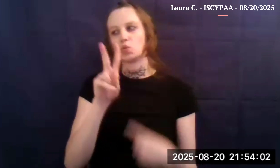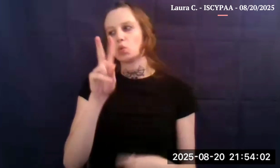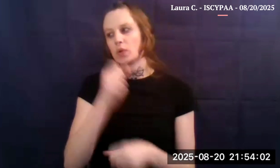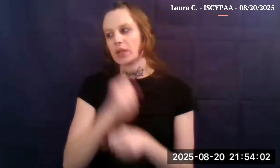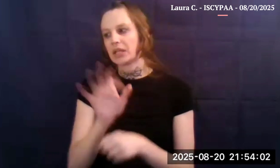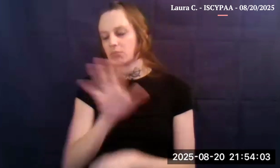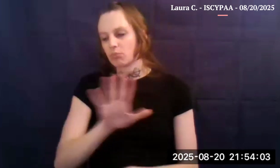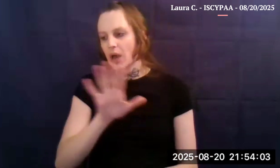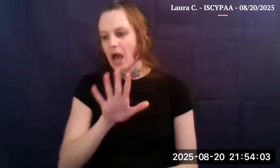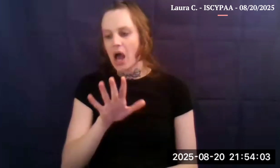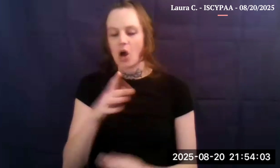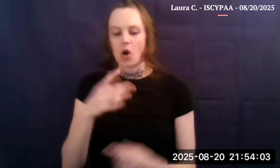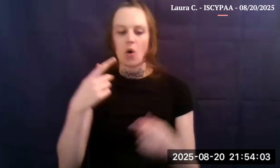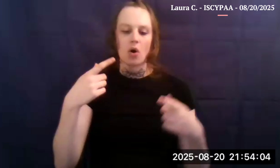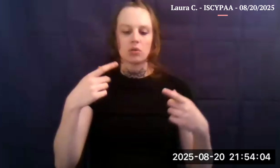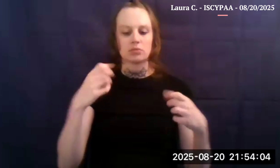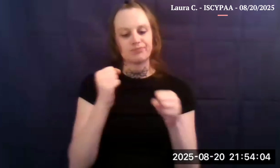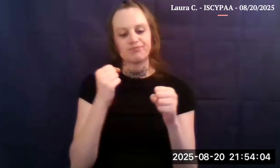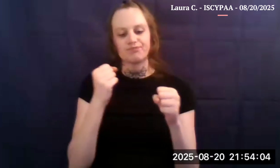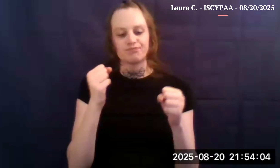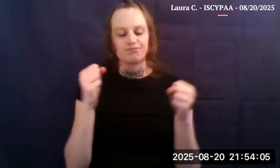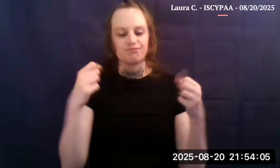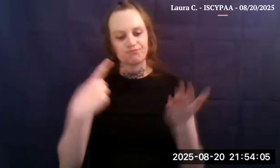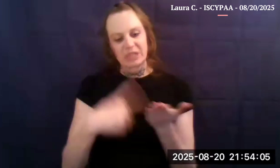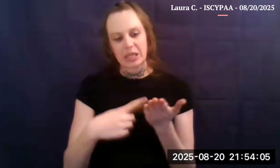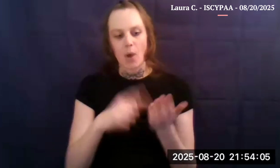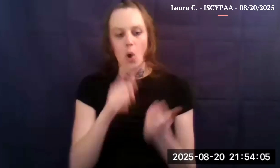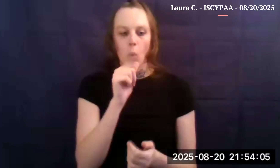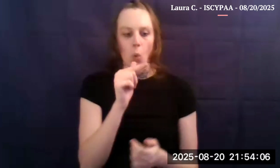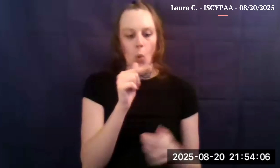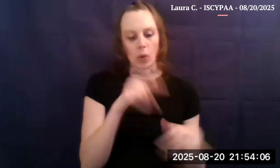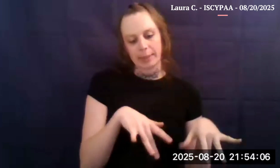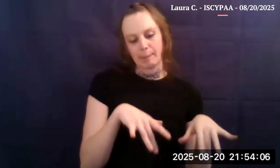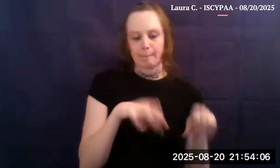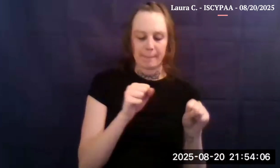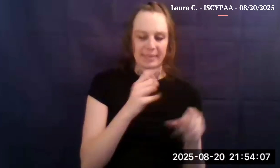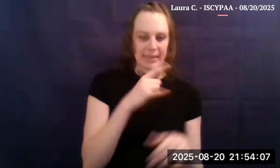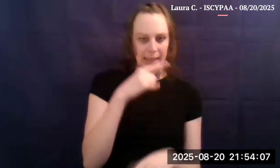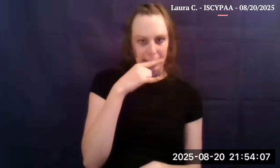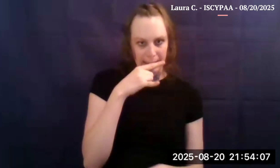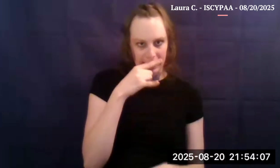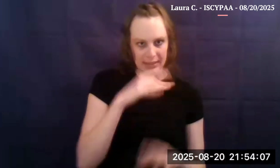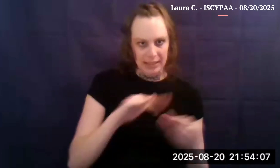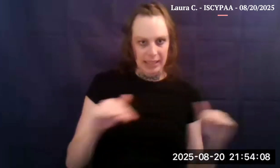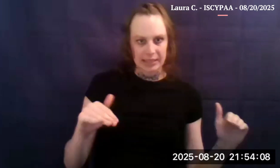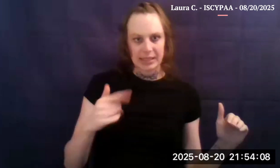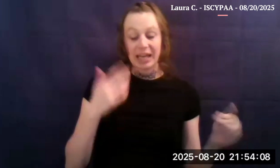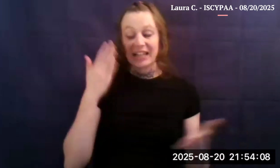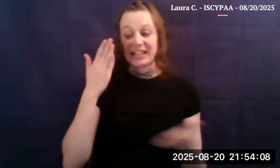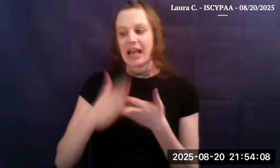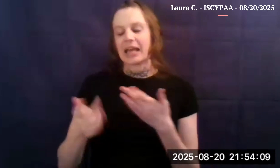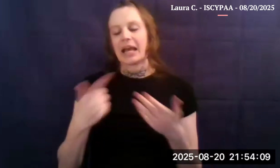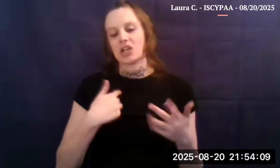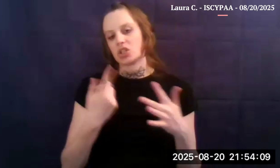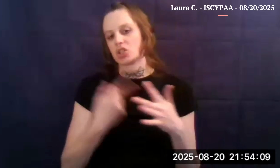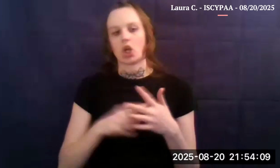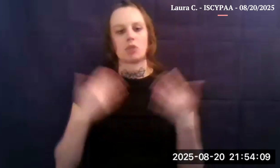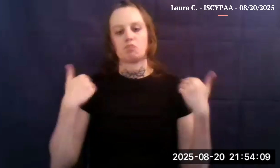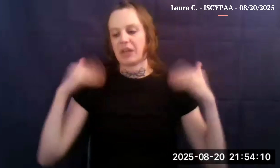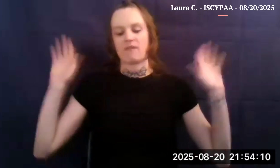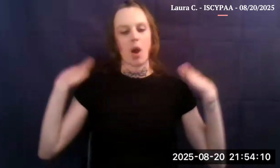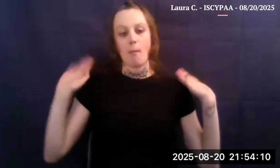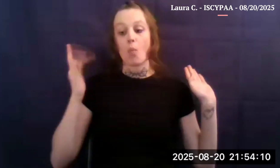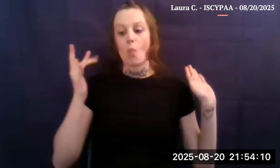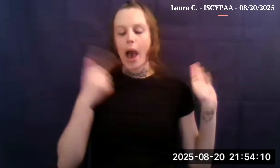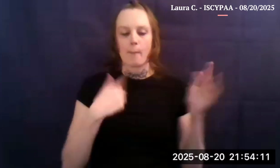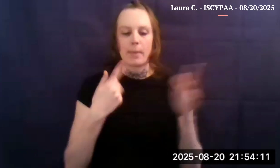And, toward the end, like I just gave up because, I started to turn back to those hard drugs again. I